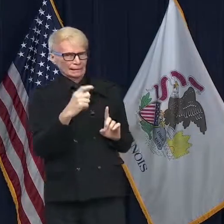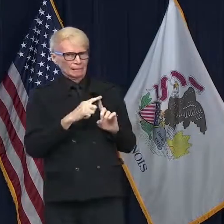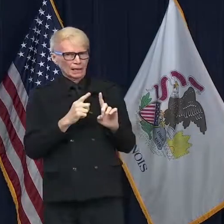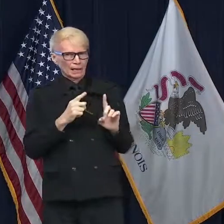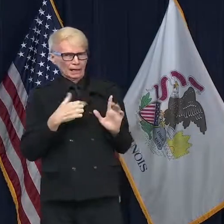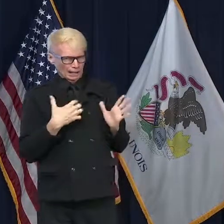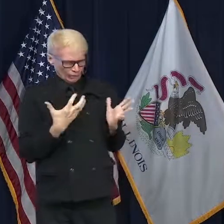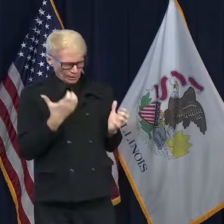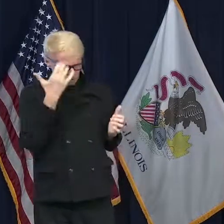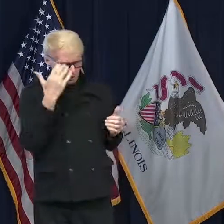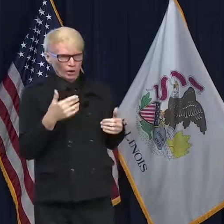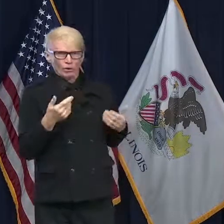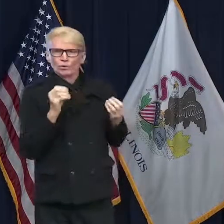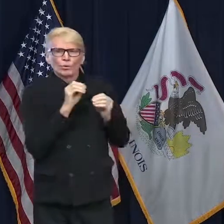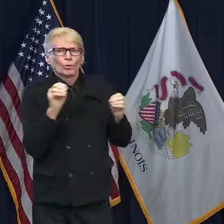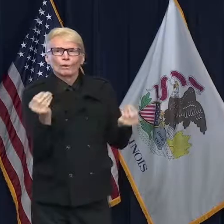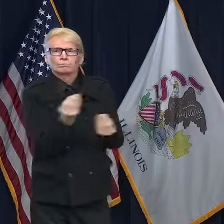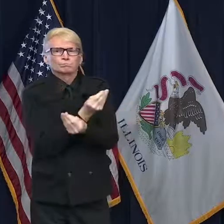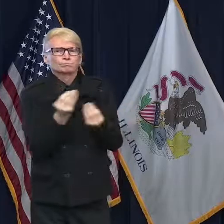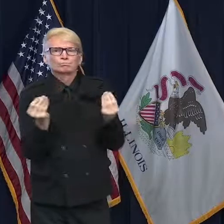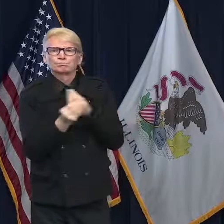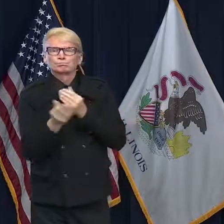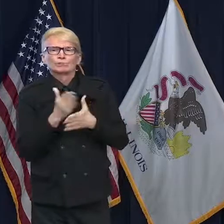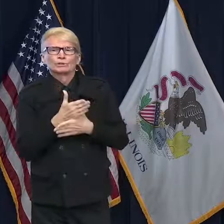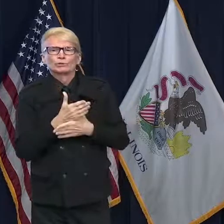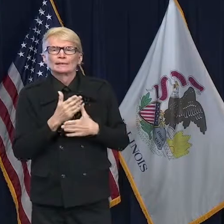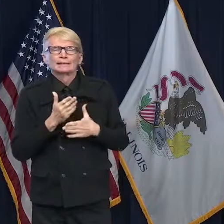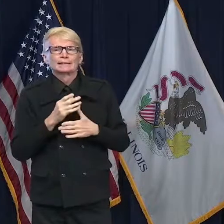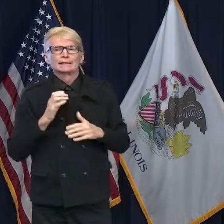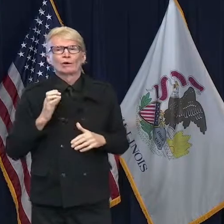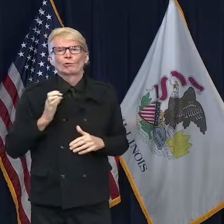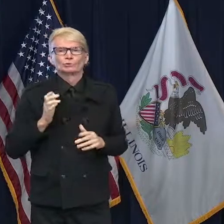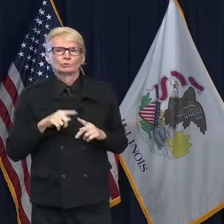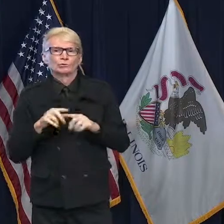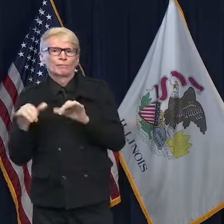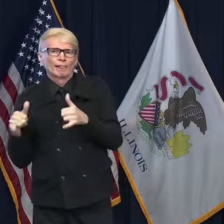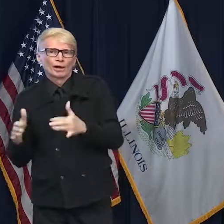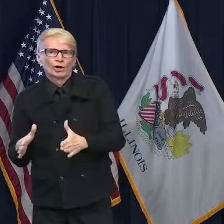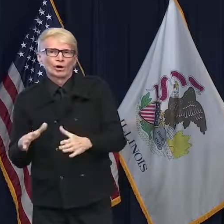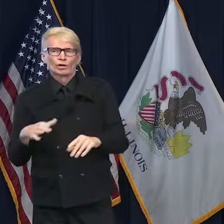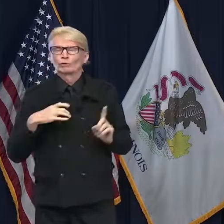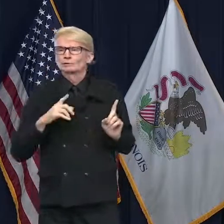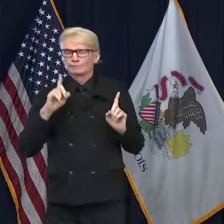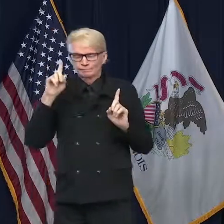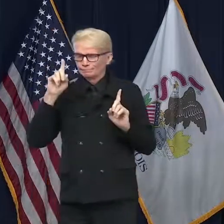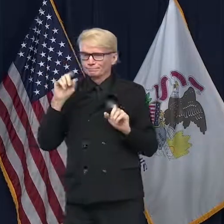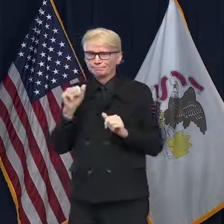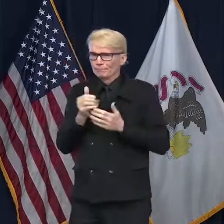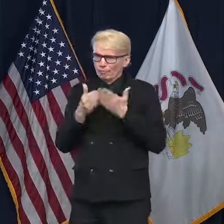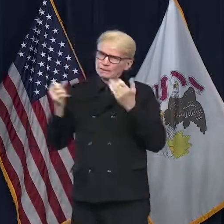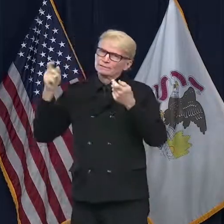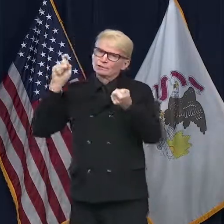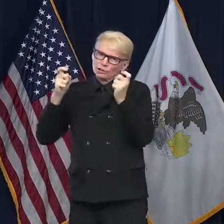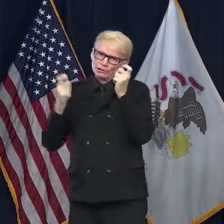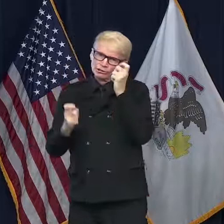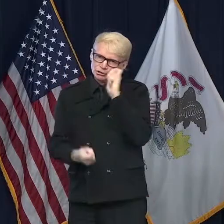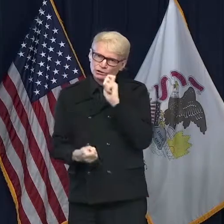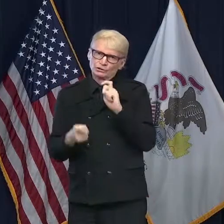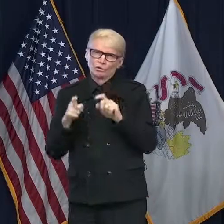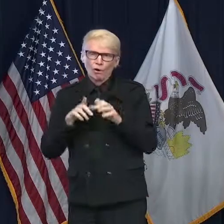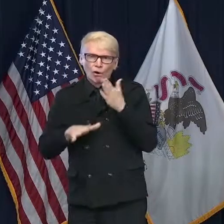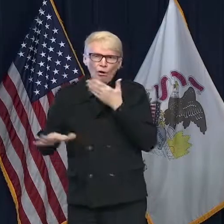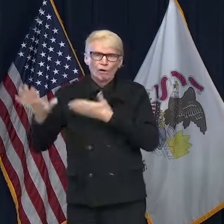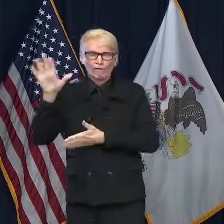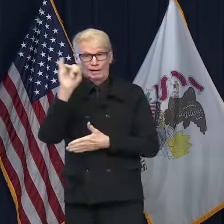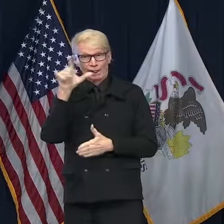one transmittable case. I hear you, from but as you player to heard coach today, things or have from coach changed. to family members. Things have changed as a result of the great work that people have done across the